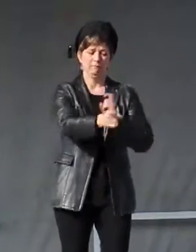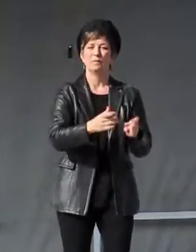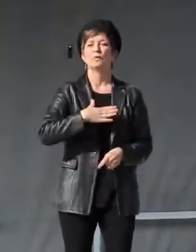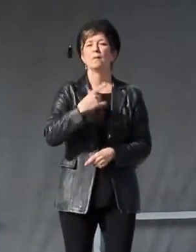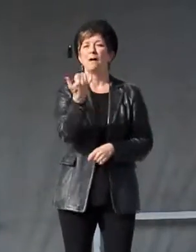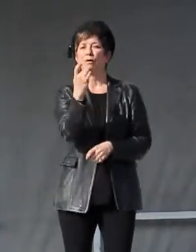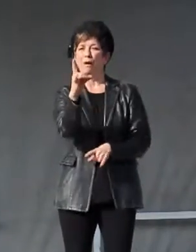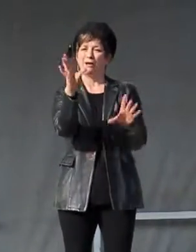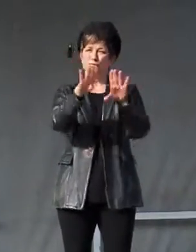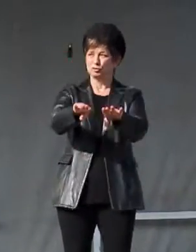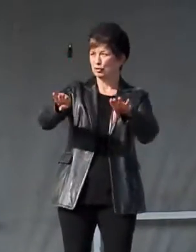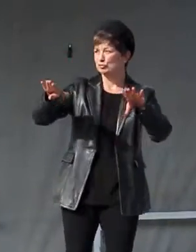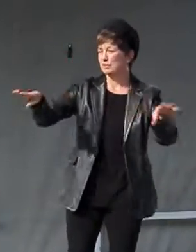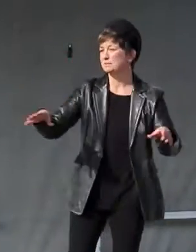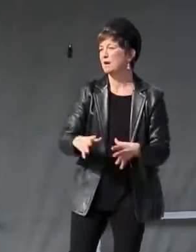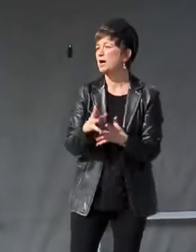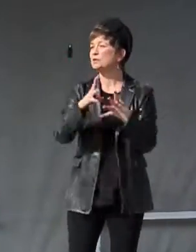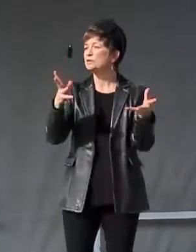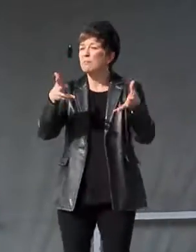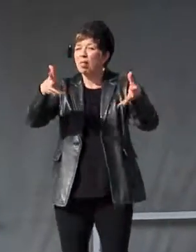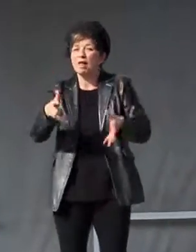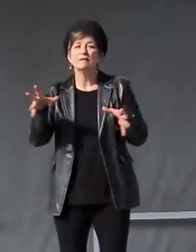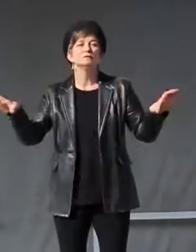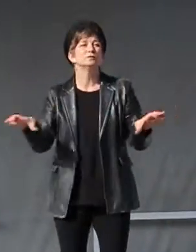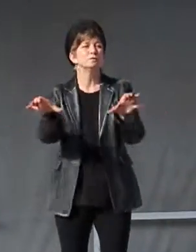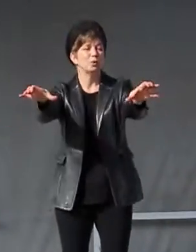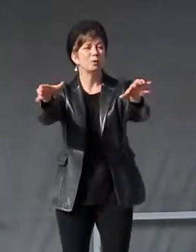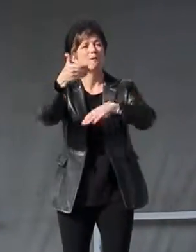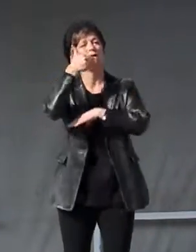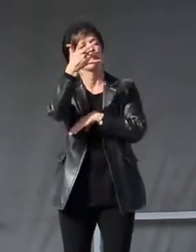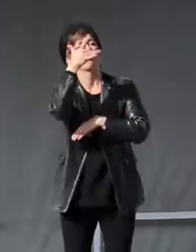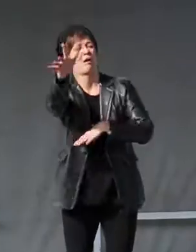grandkids. So much to do. Good luck.